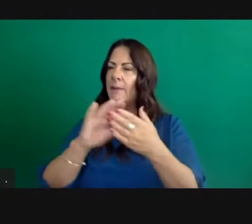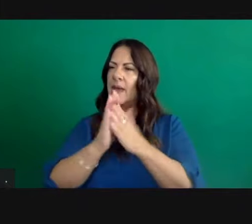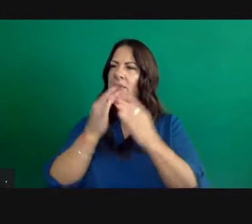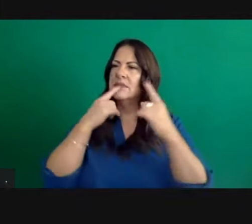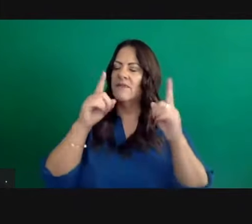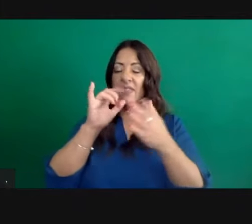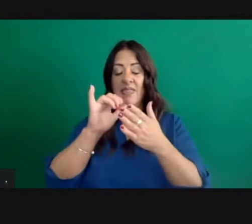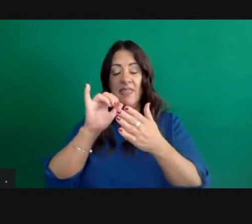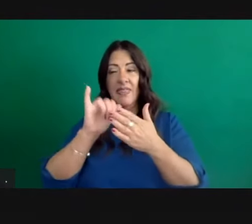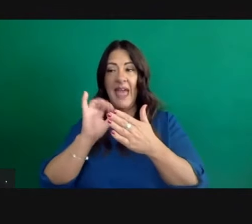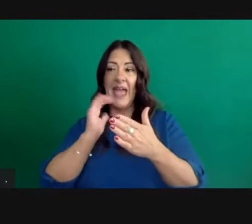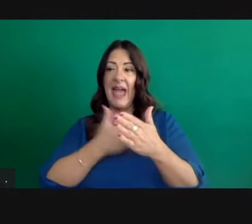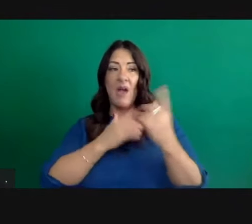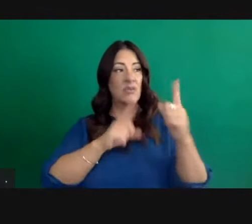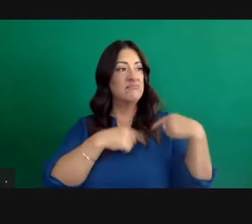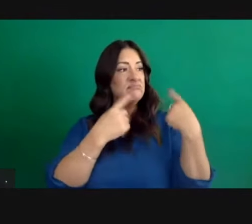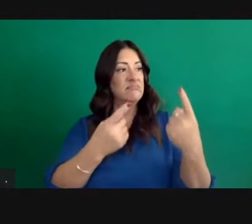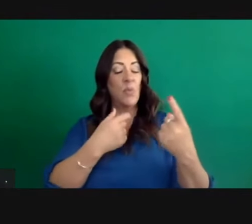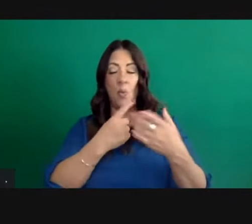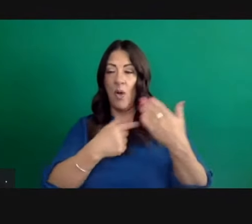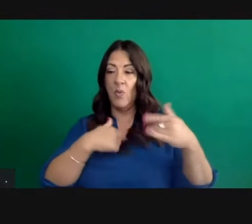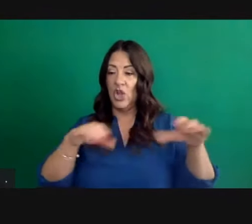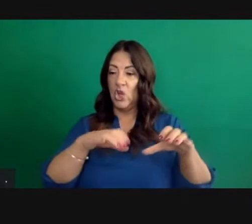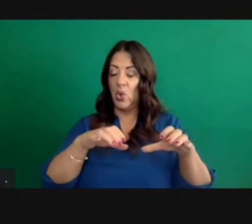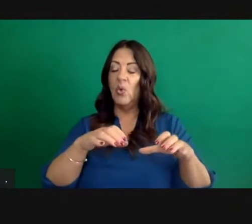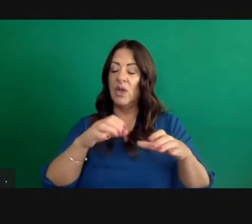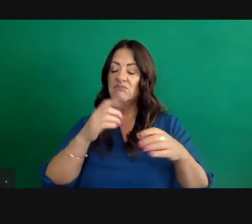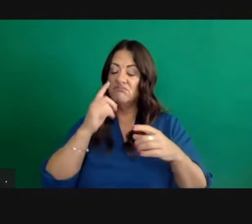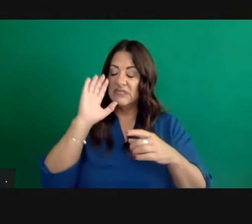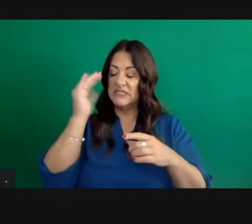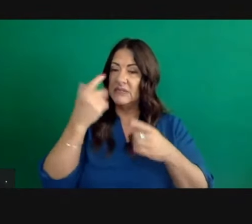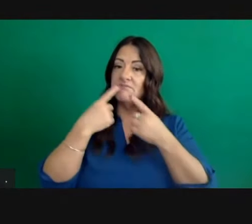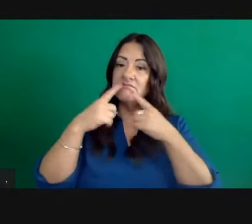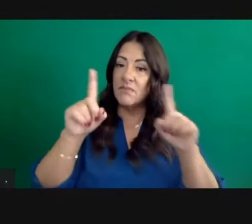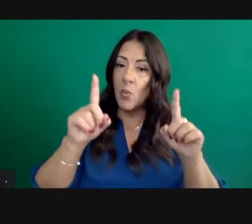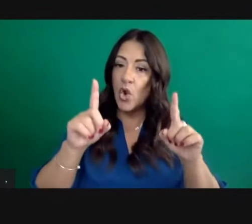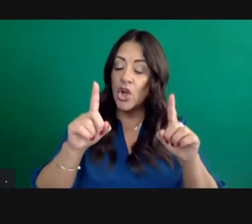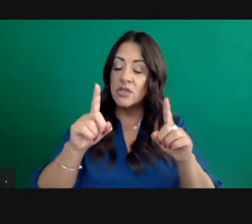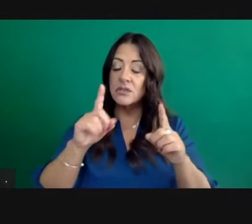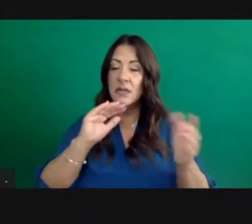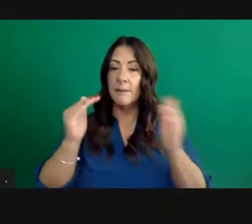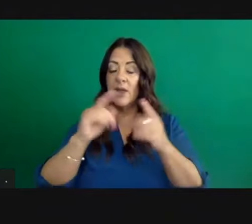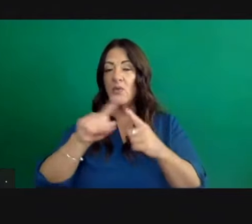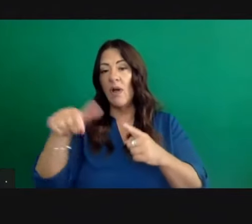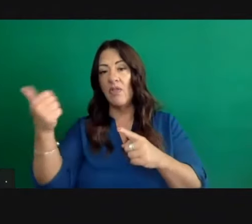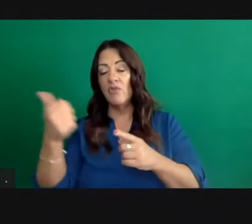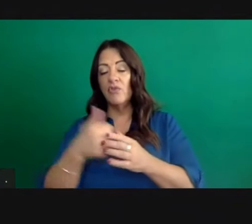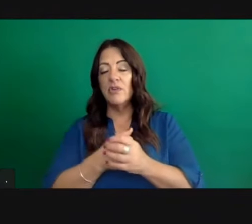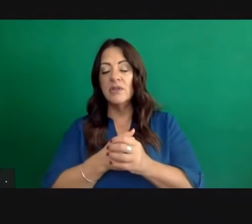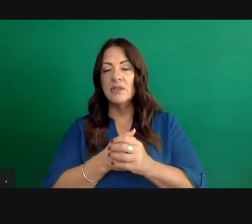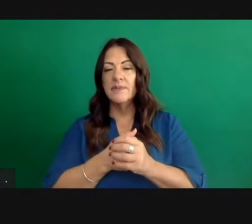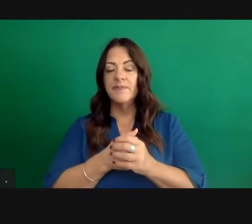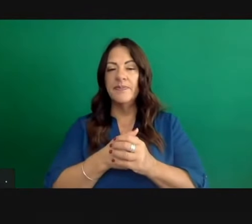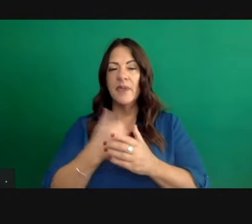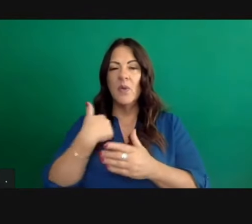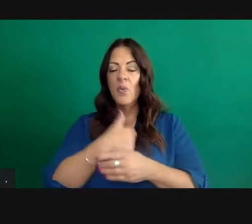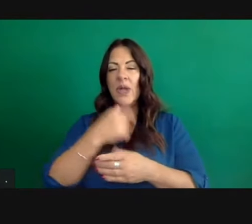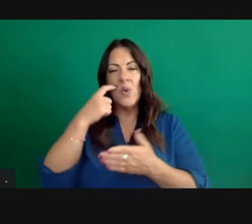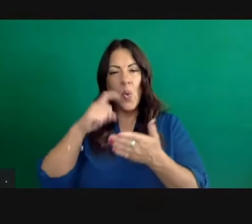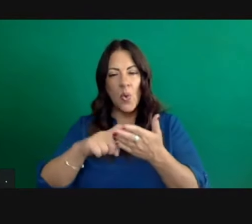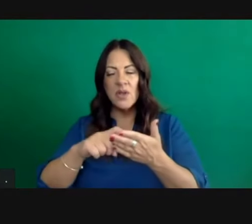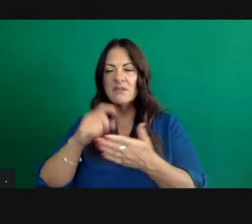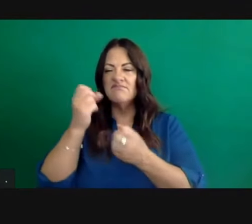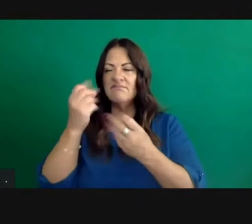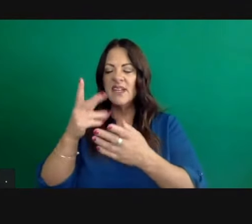Diego, we know that some of the same areas of concern are there. Congregate care facilities in